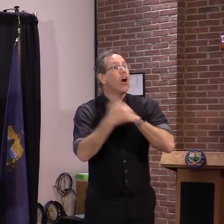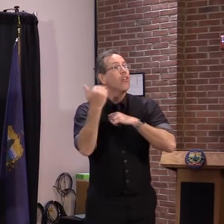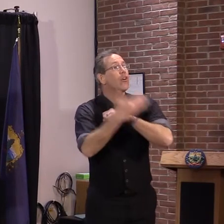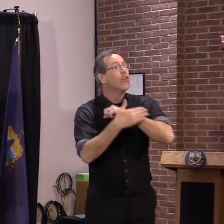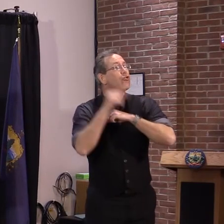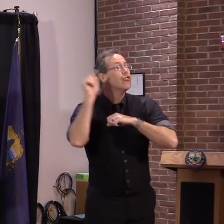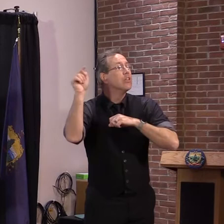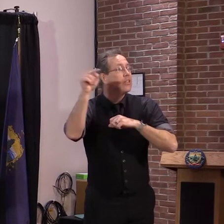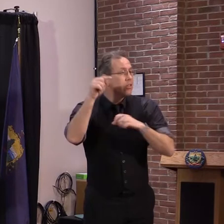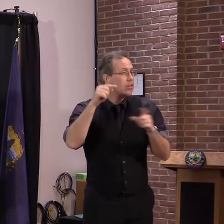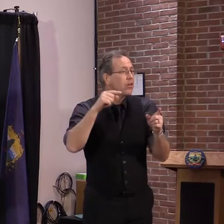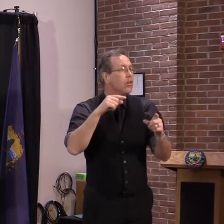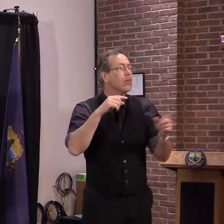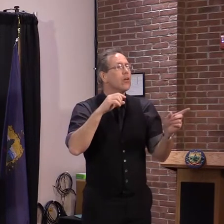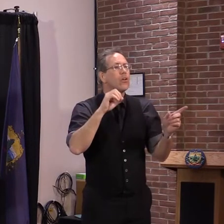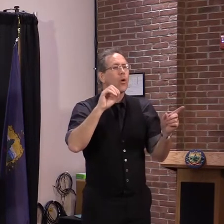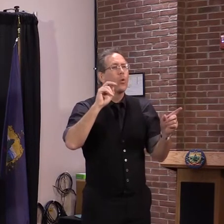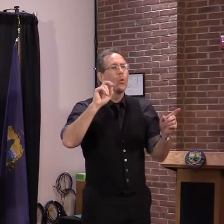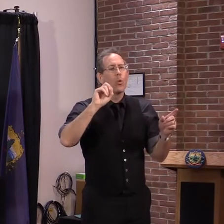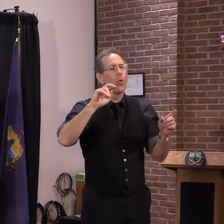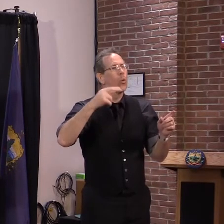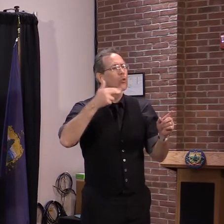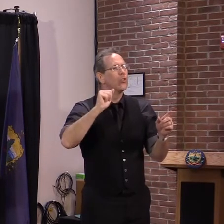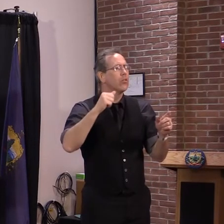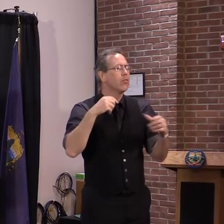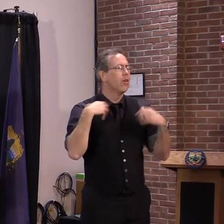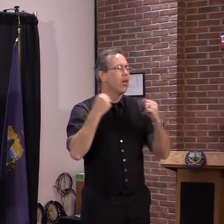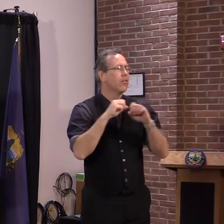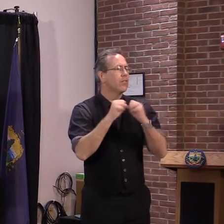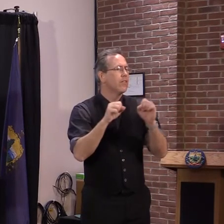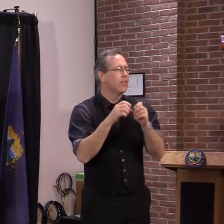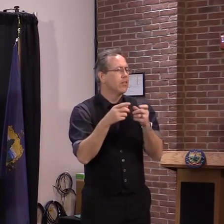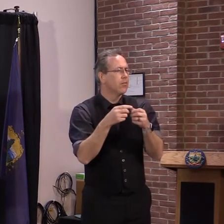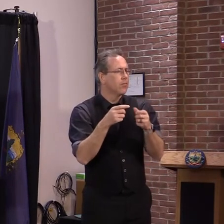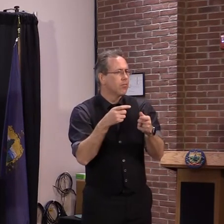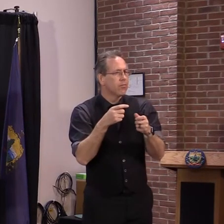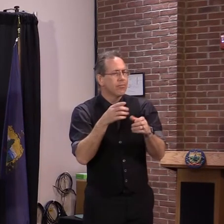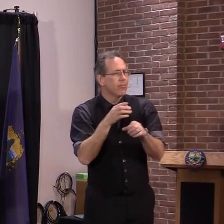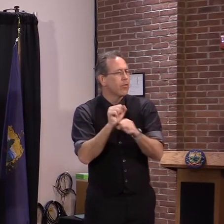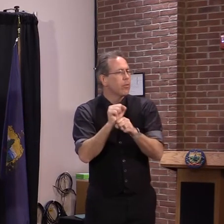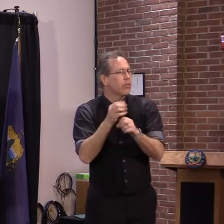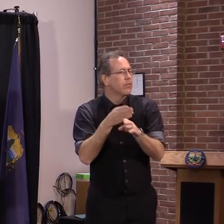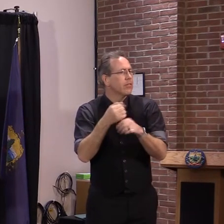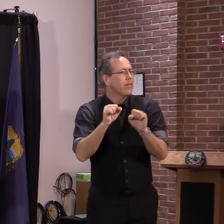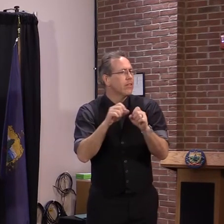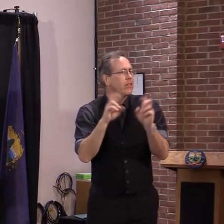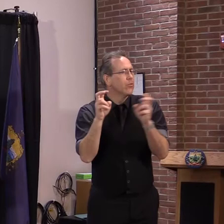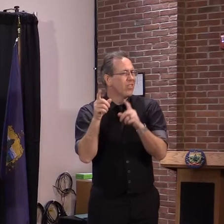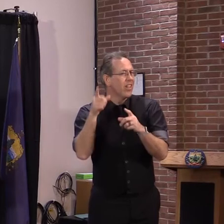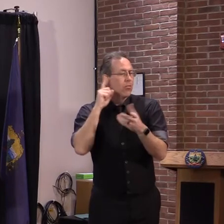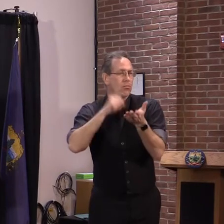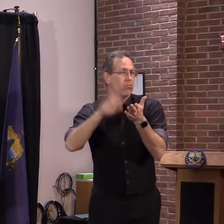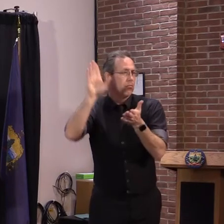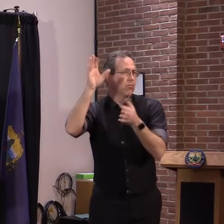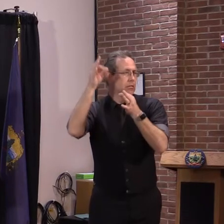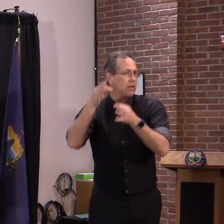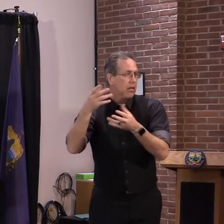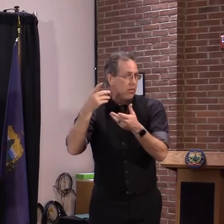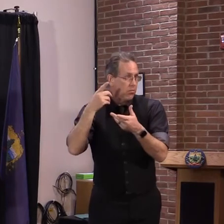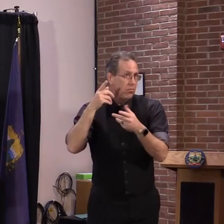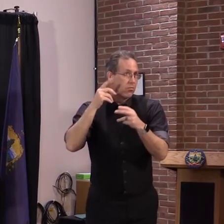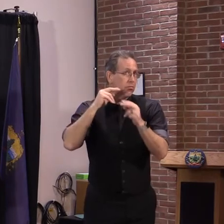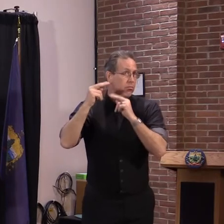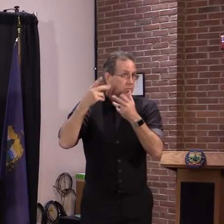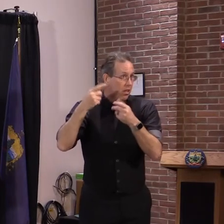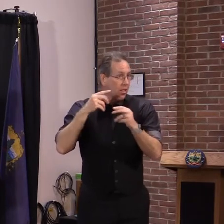staff. At this point, it's really up to the specific school districts to contemplate that issue with their staff. And I know several, maybe a